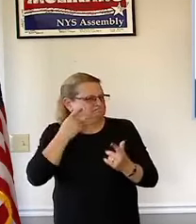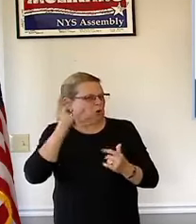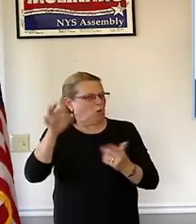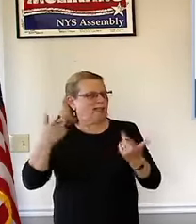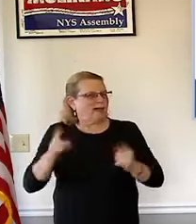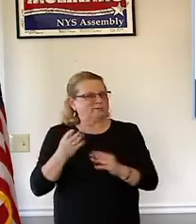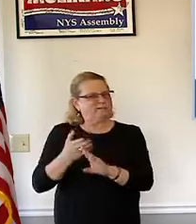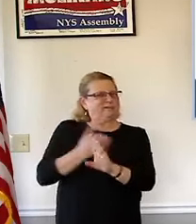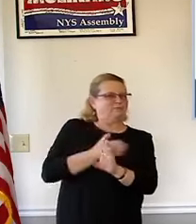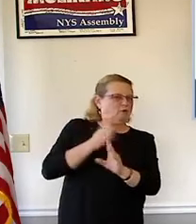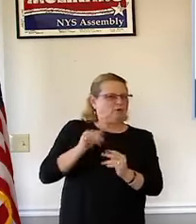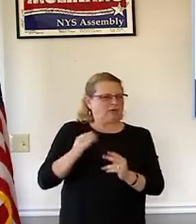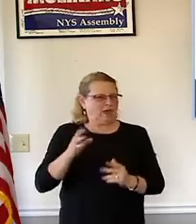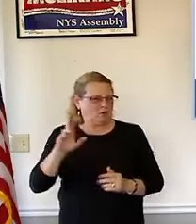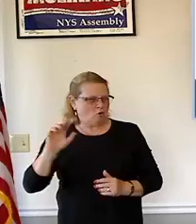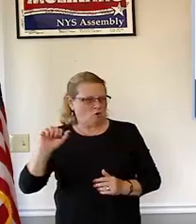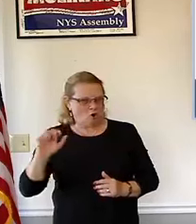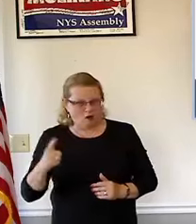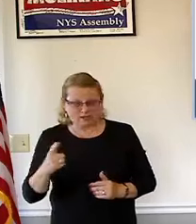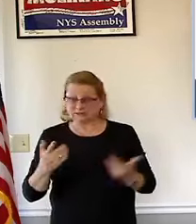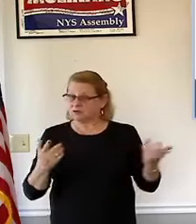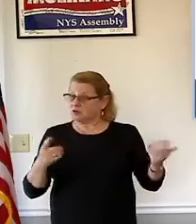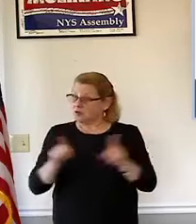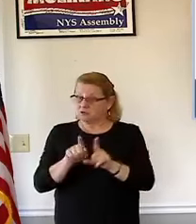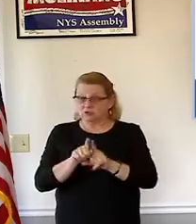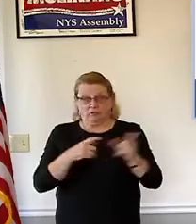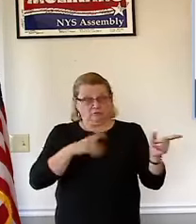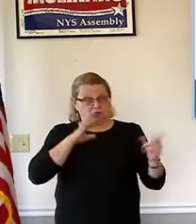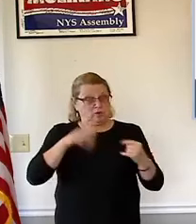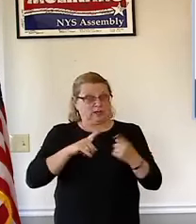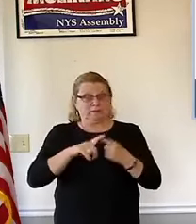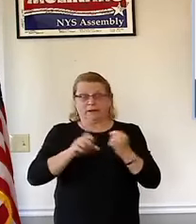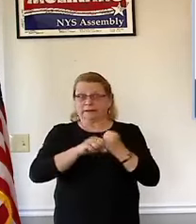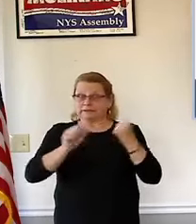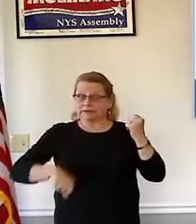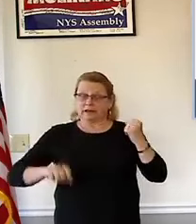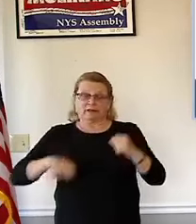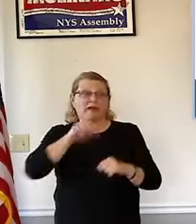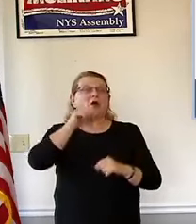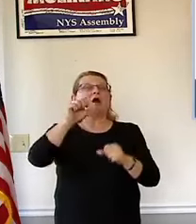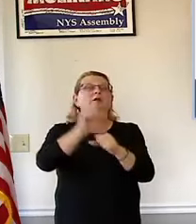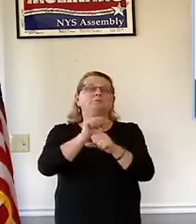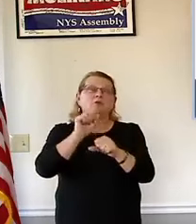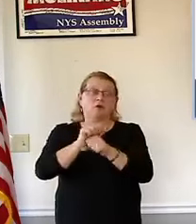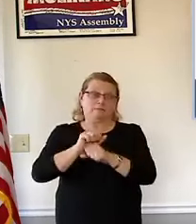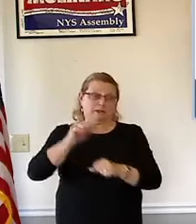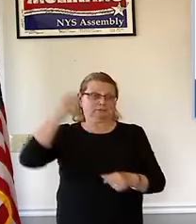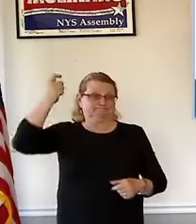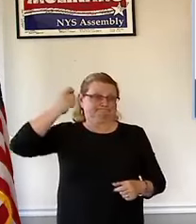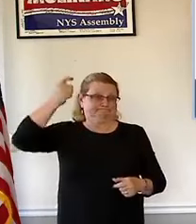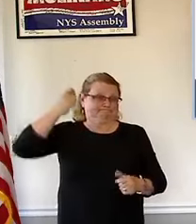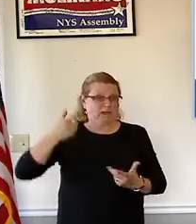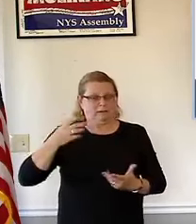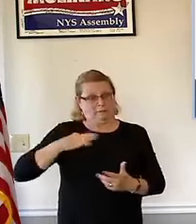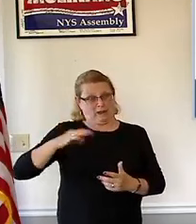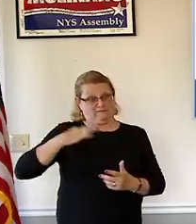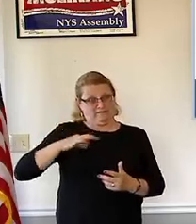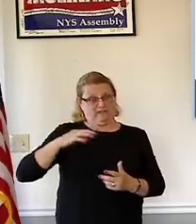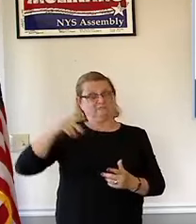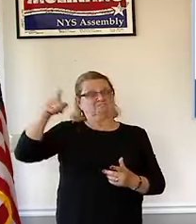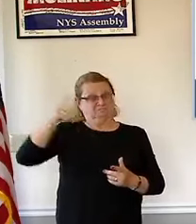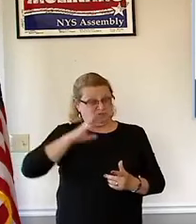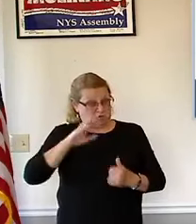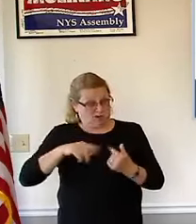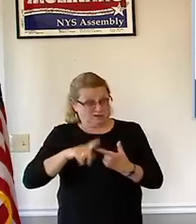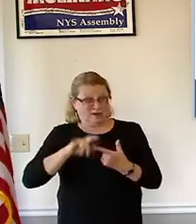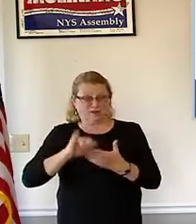which is the unemployment benefit that Congress included in their COVID-related bills. We'll keep